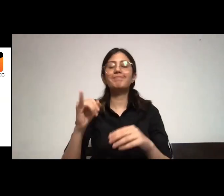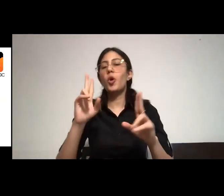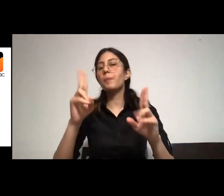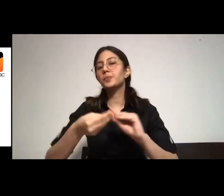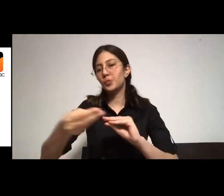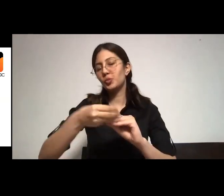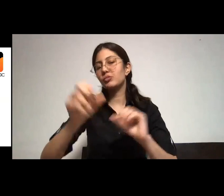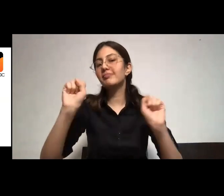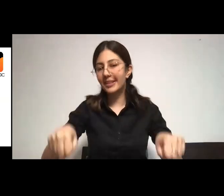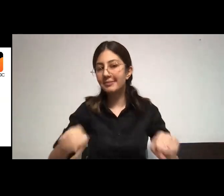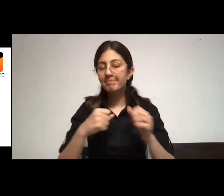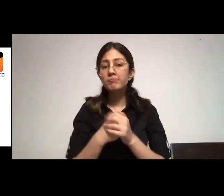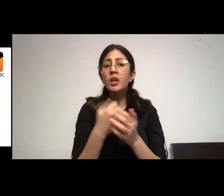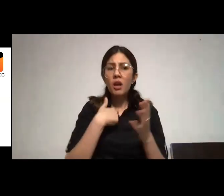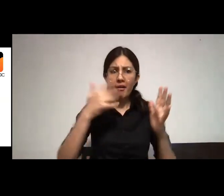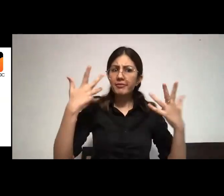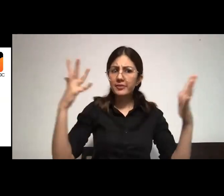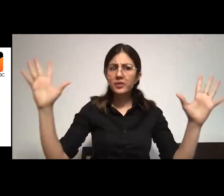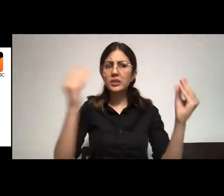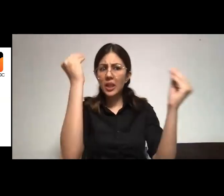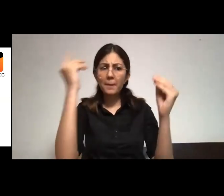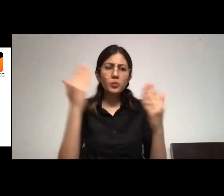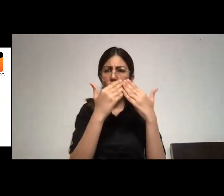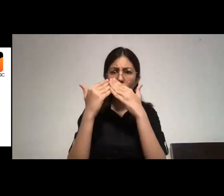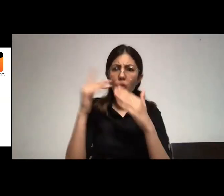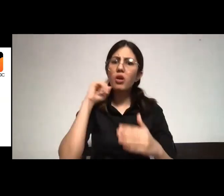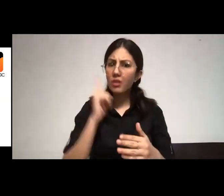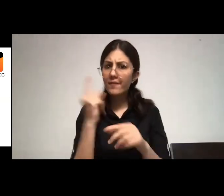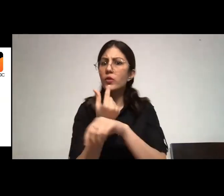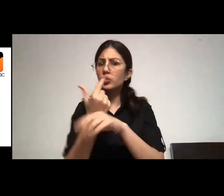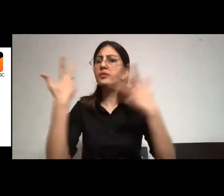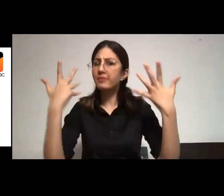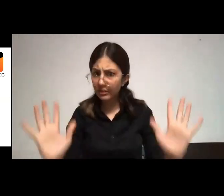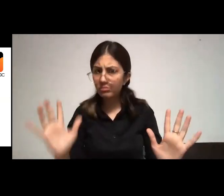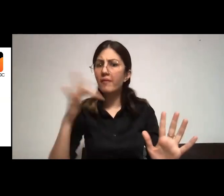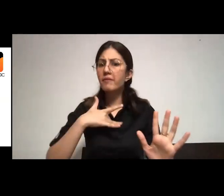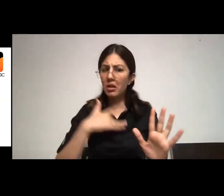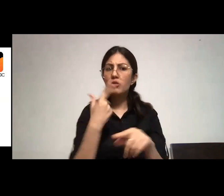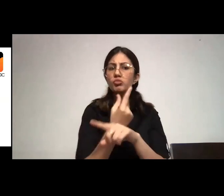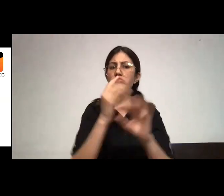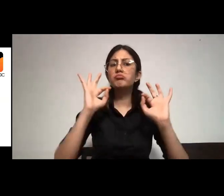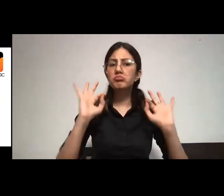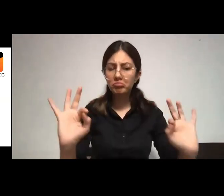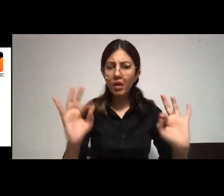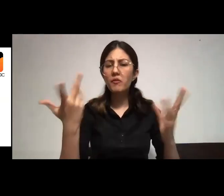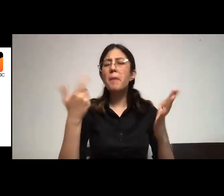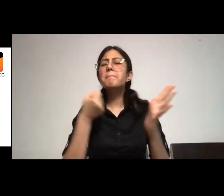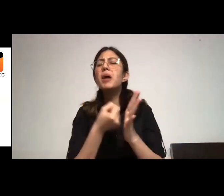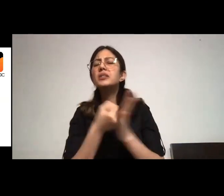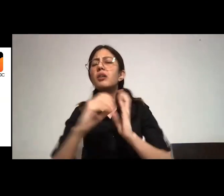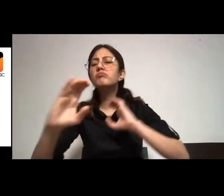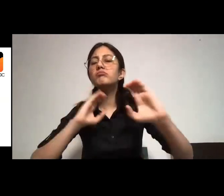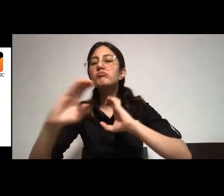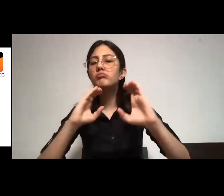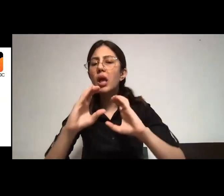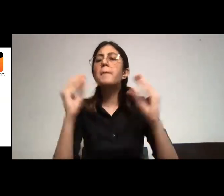it with some schools where the deaf have used it, and they have found it useful, especially for basic communication and some